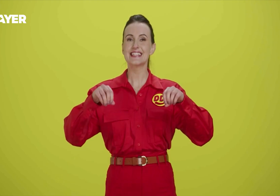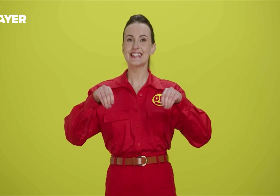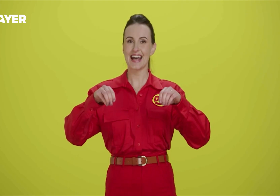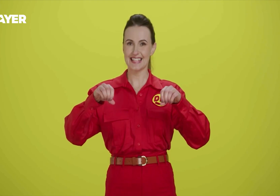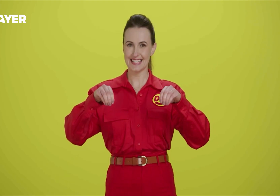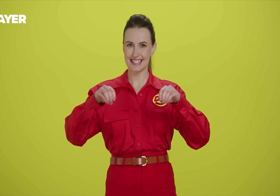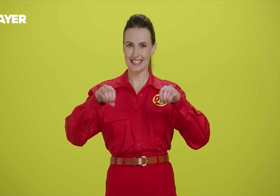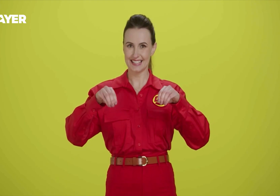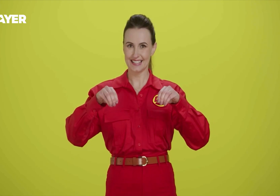Sand.